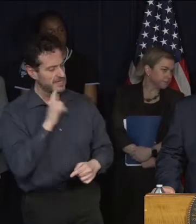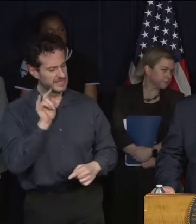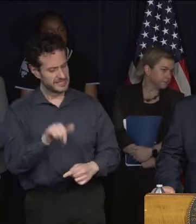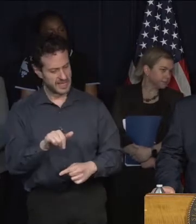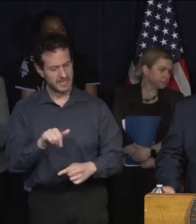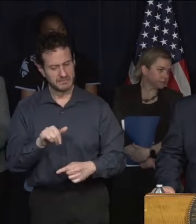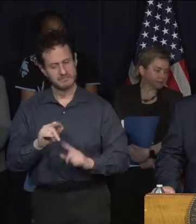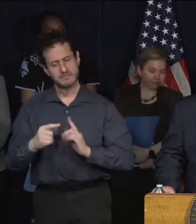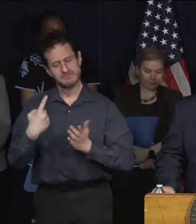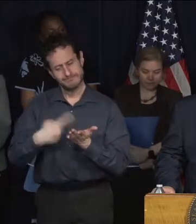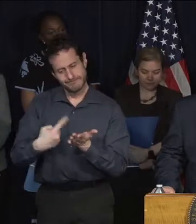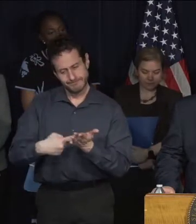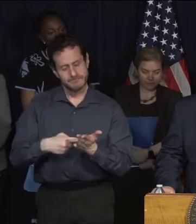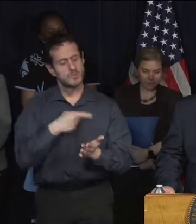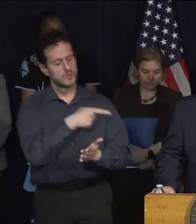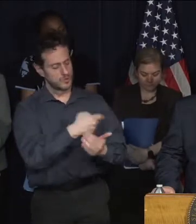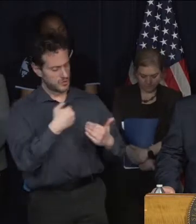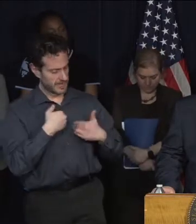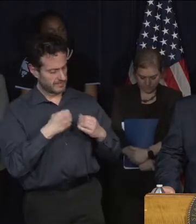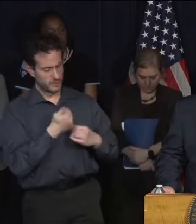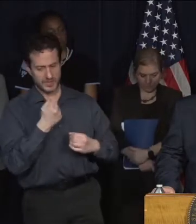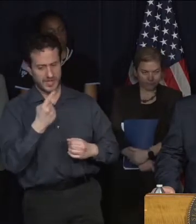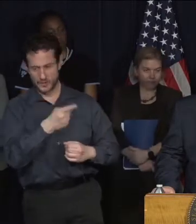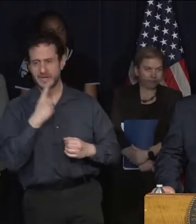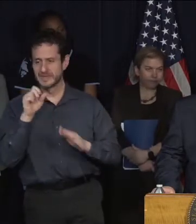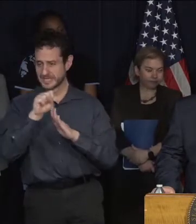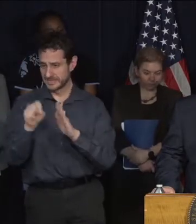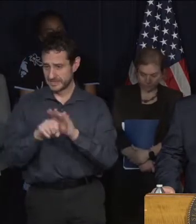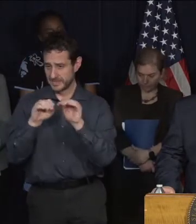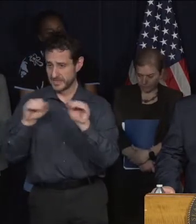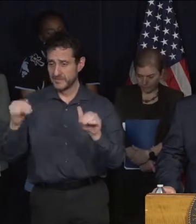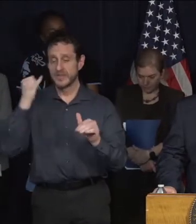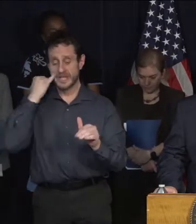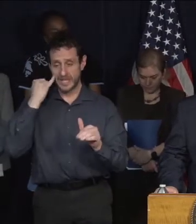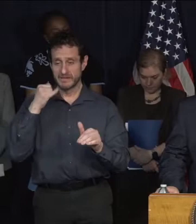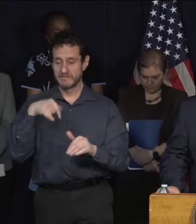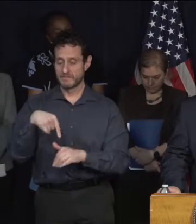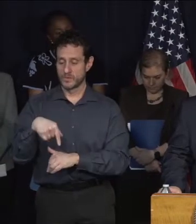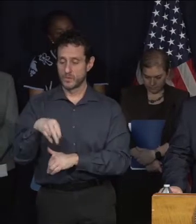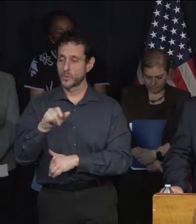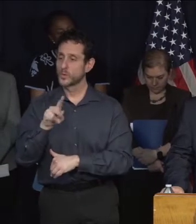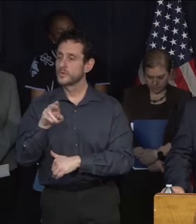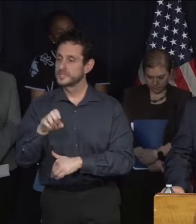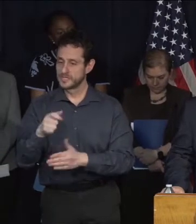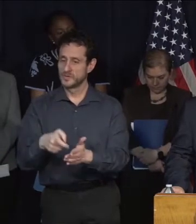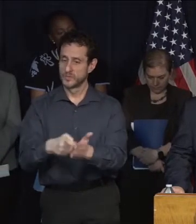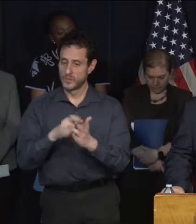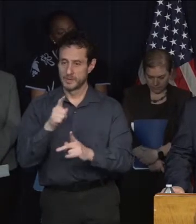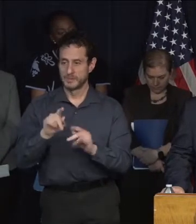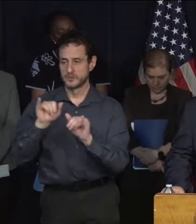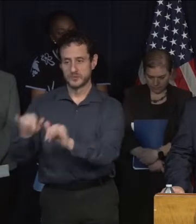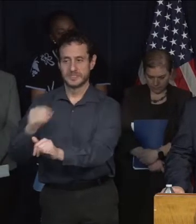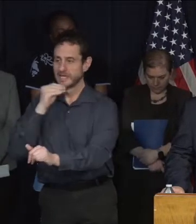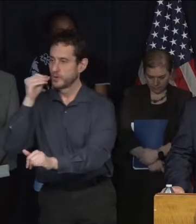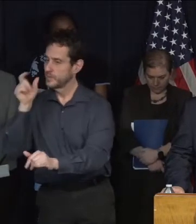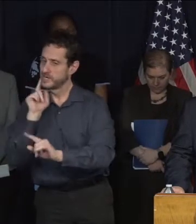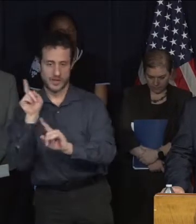a conversation you are having with anyone at the state level? Should quarantine